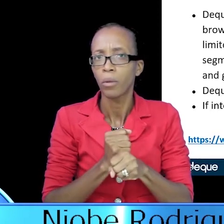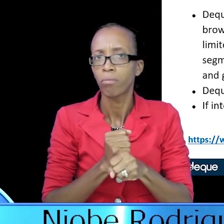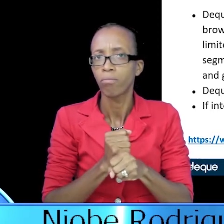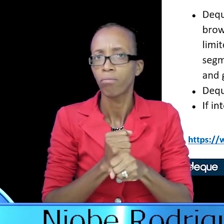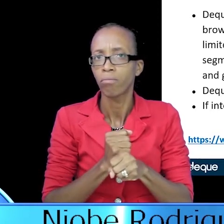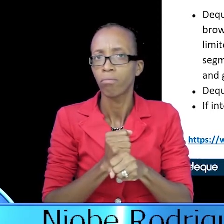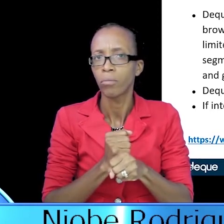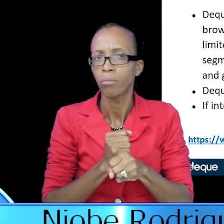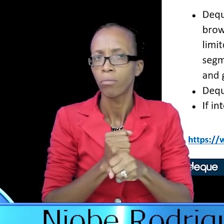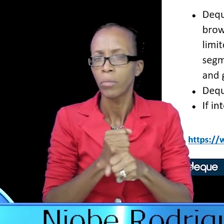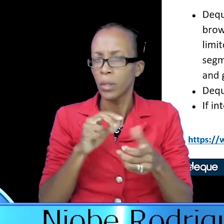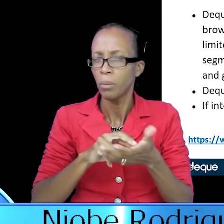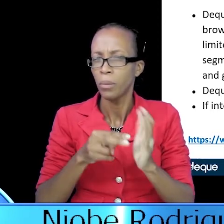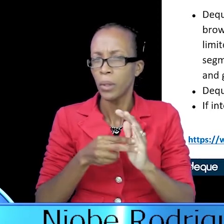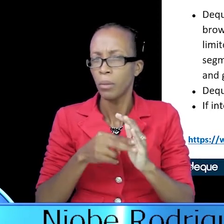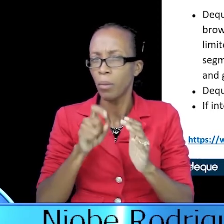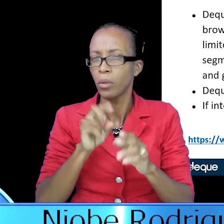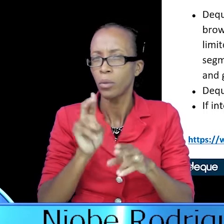to meet their needs.